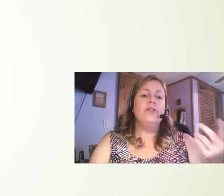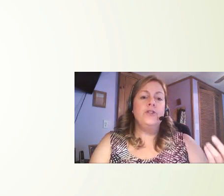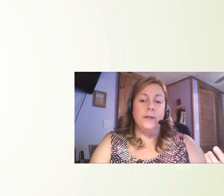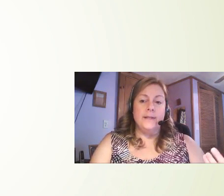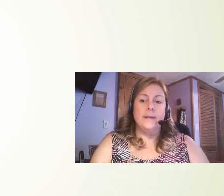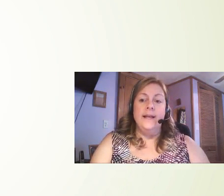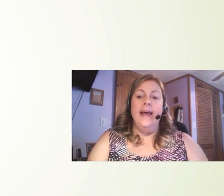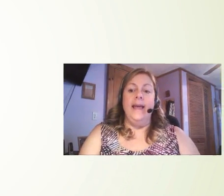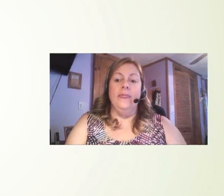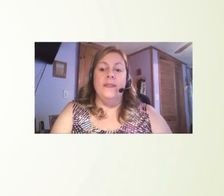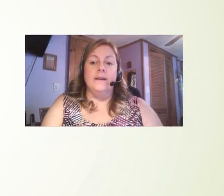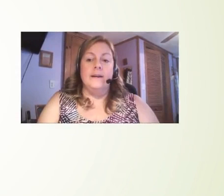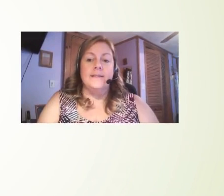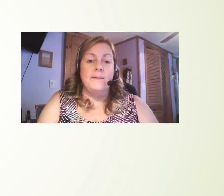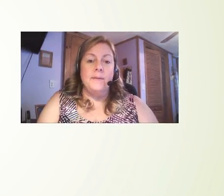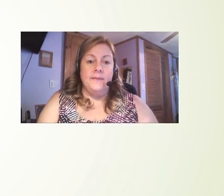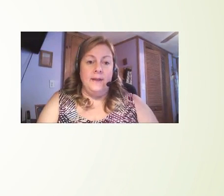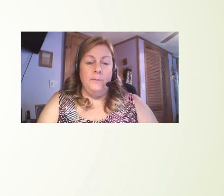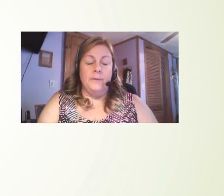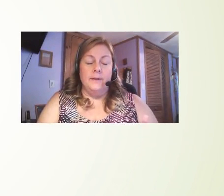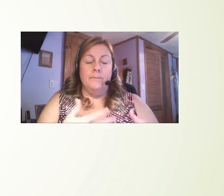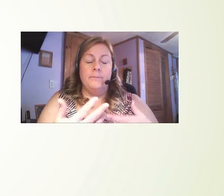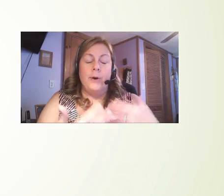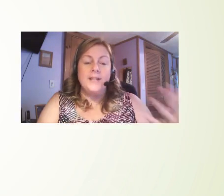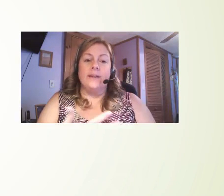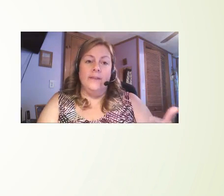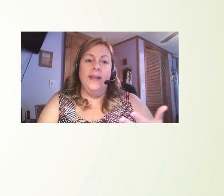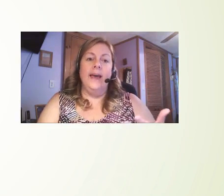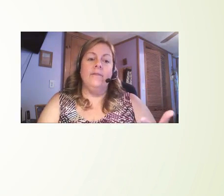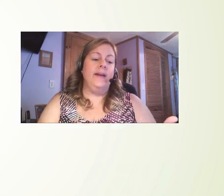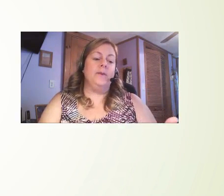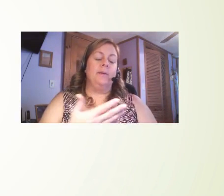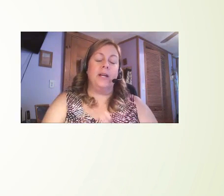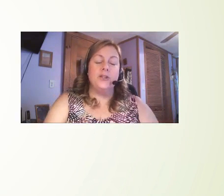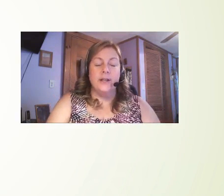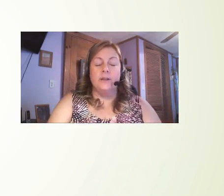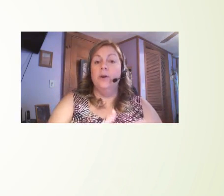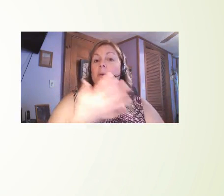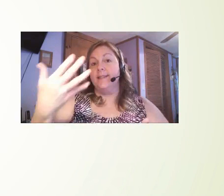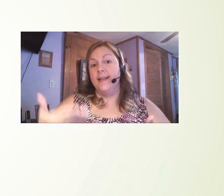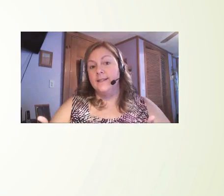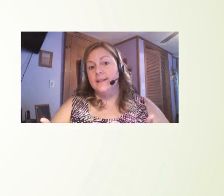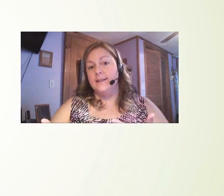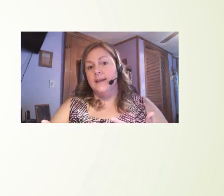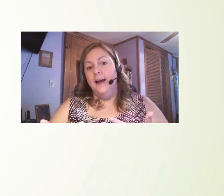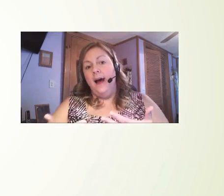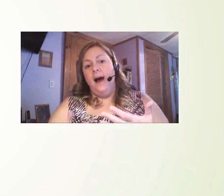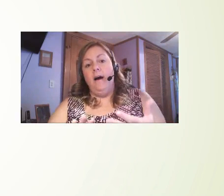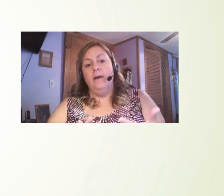the students and the assignment that the project that they have to bring pictures in, write